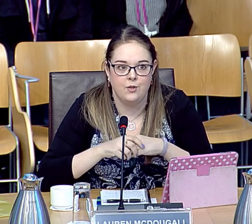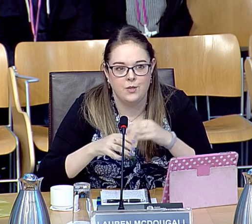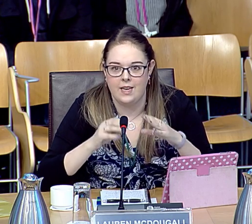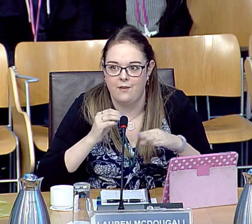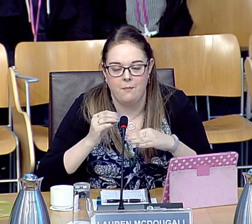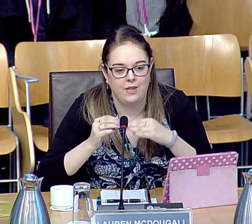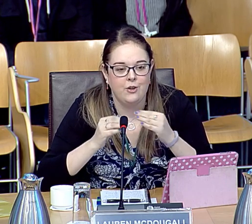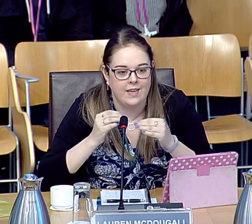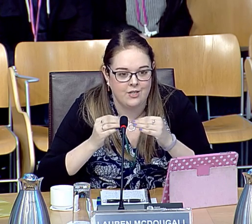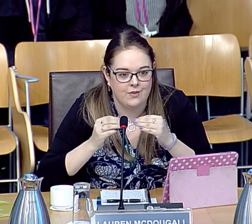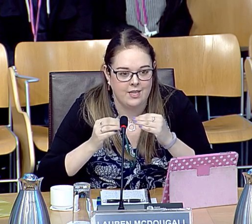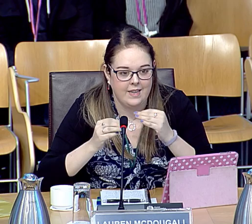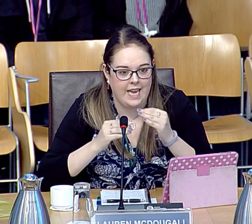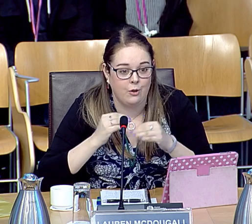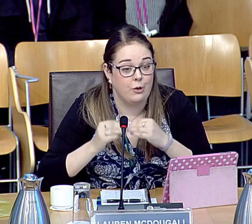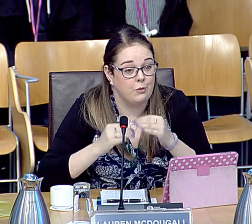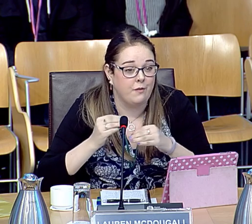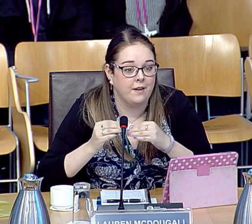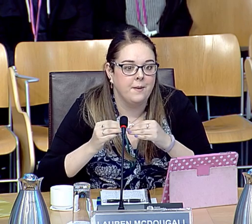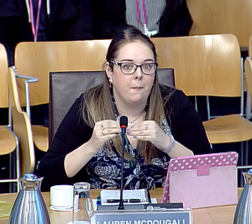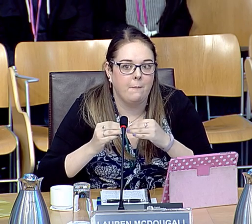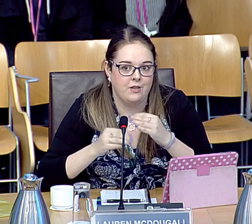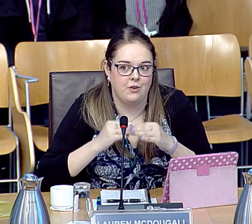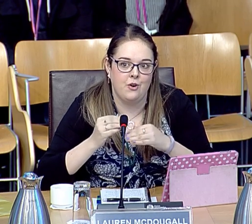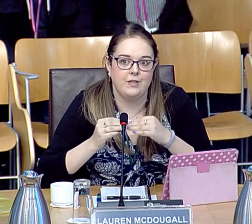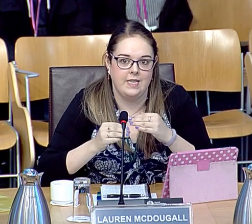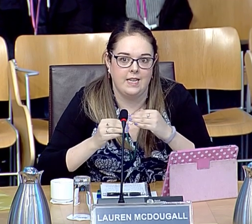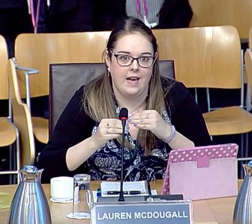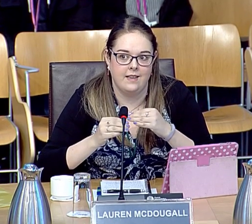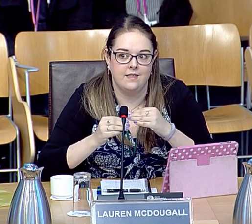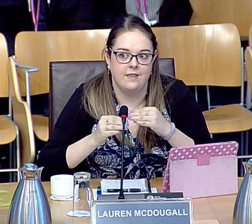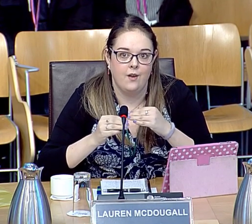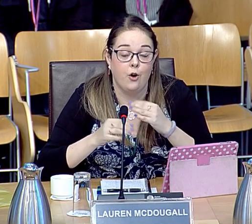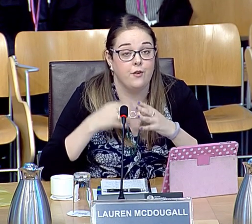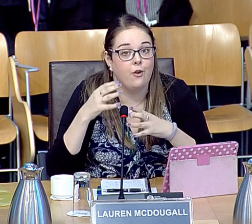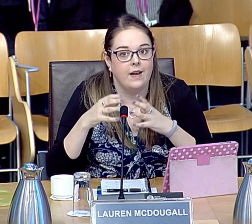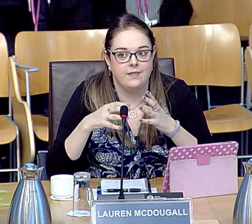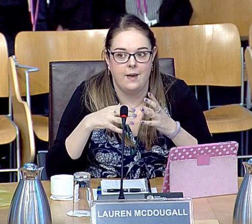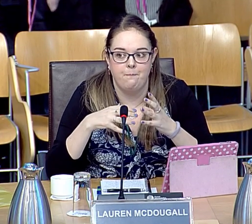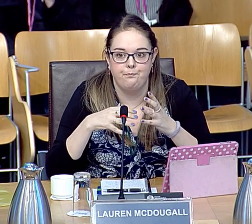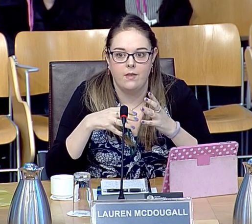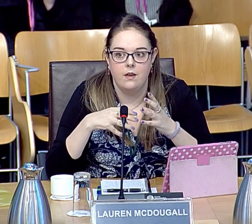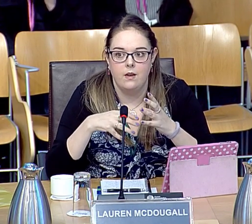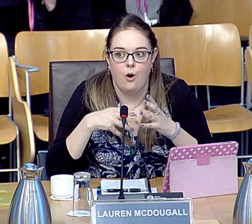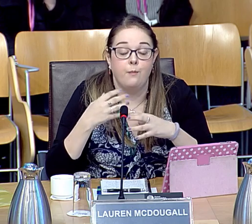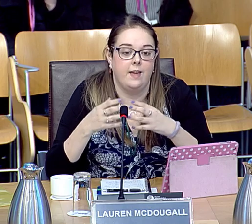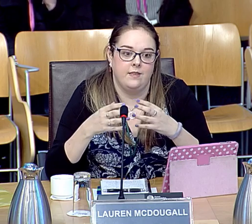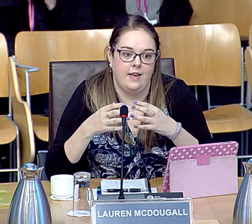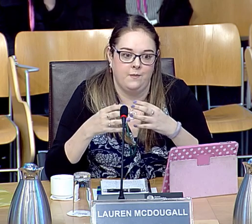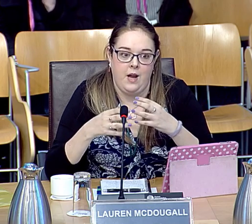those kind of minute issues that get looked over because they're not seen as, or they're not as obvious as